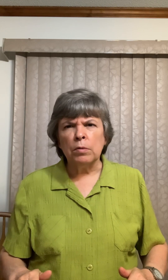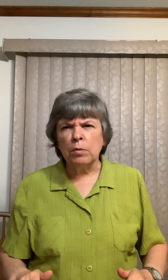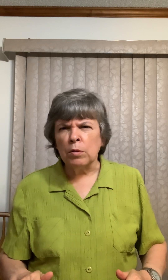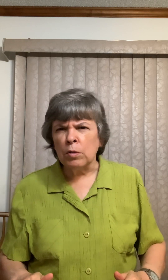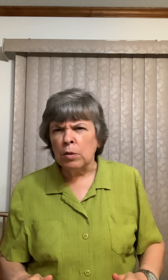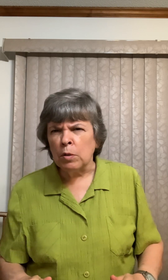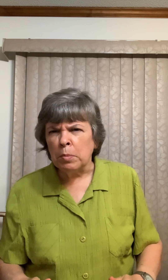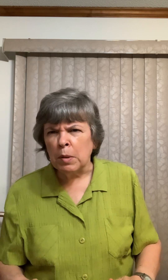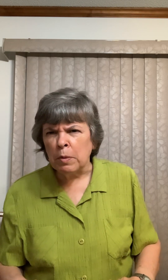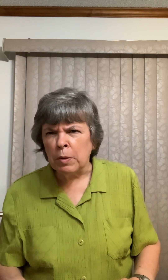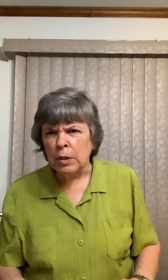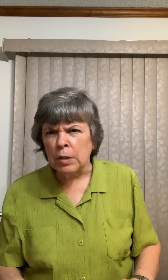or no, maybe we didn't.